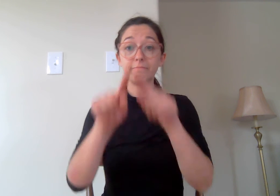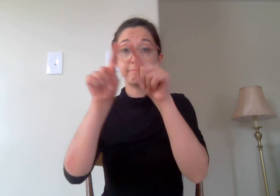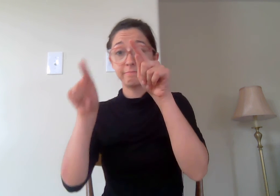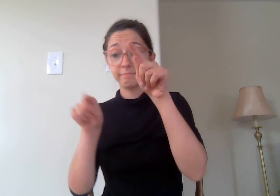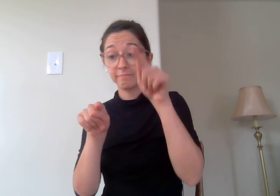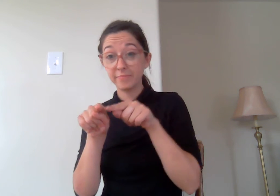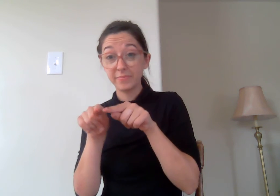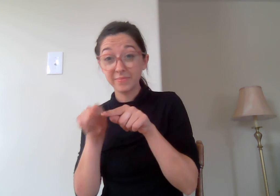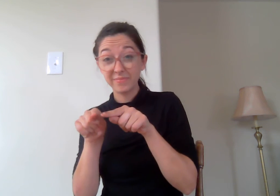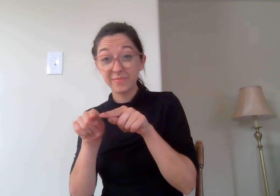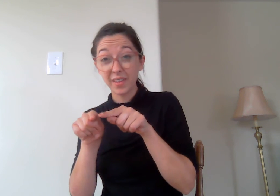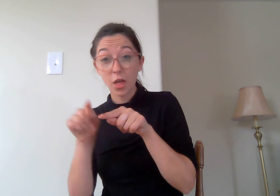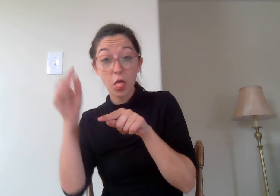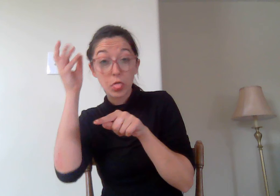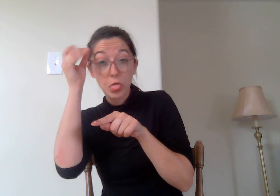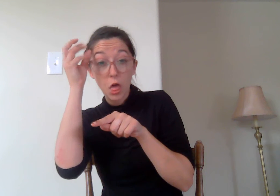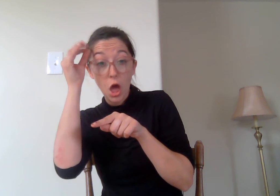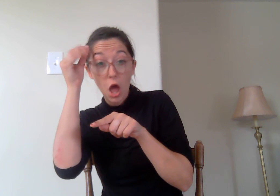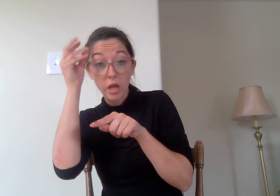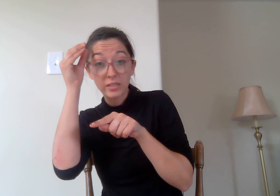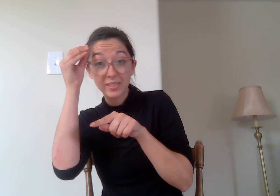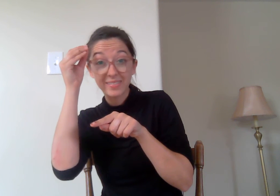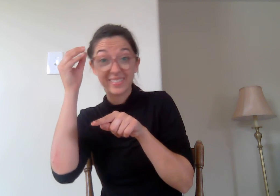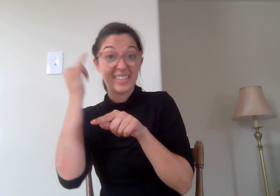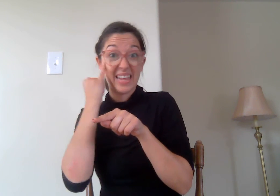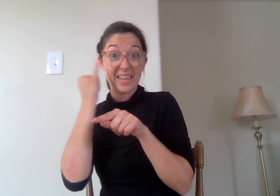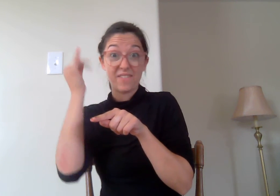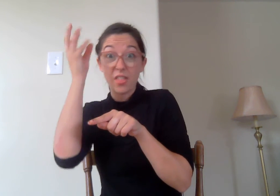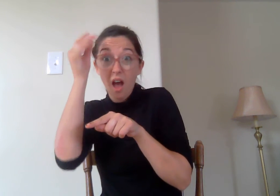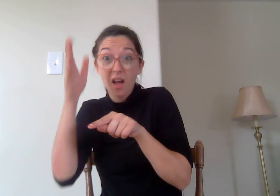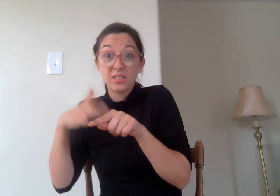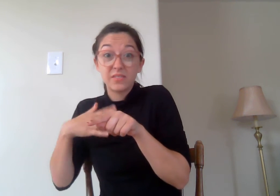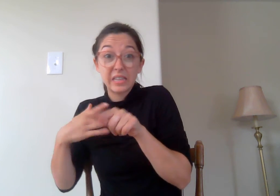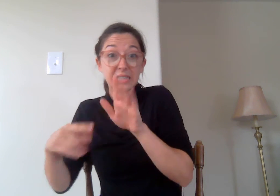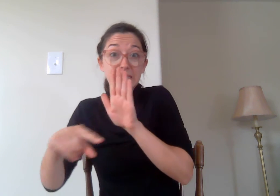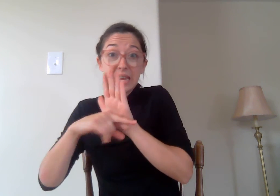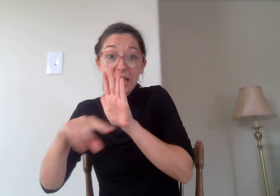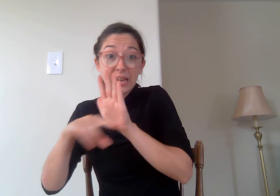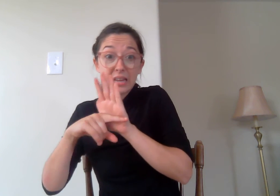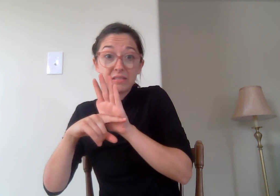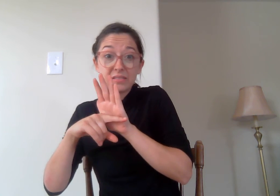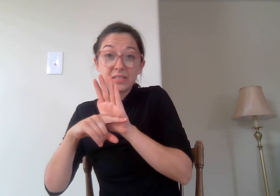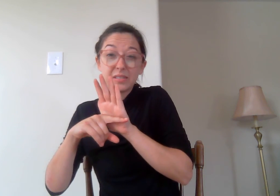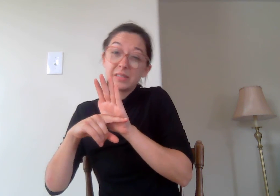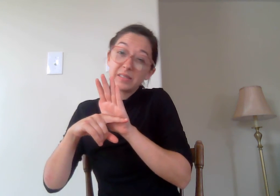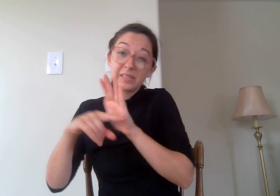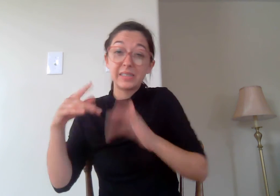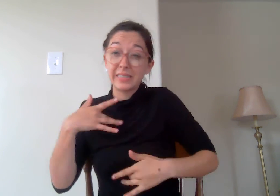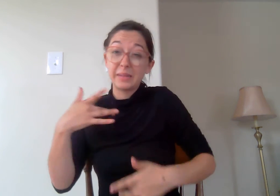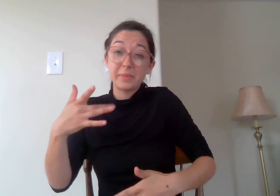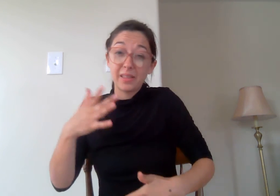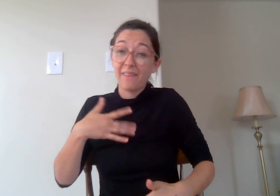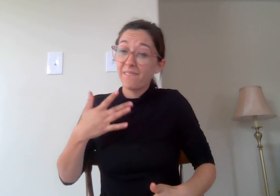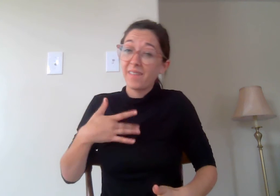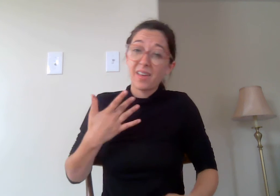negative, then you have this negative outer circle. You don't feel so good. You start questioning the goodness